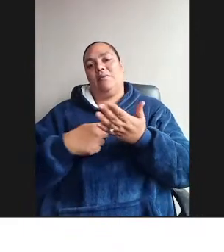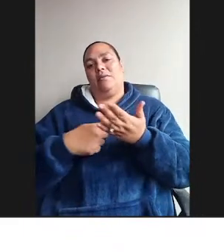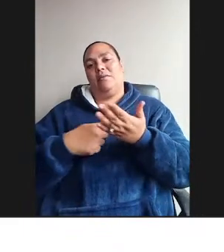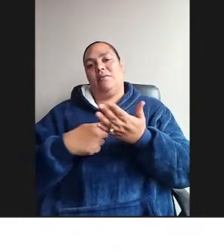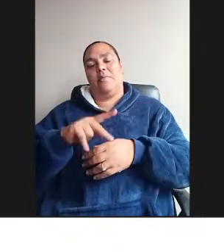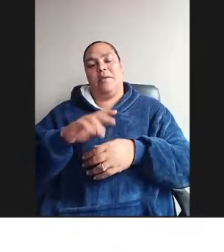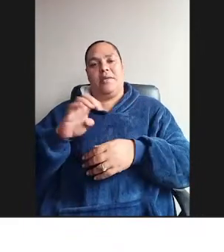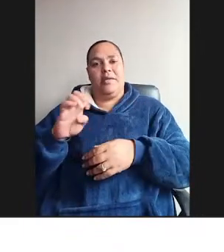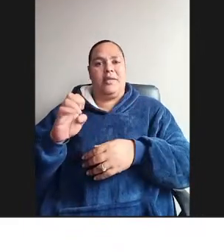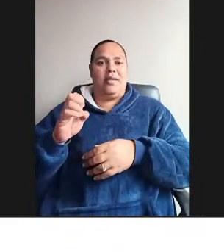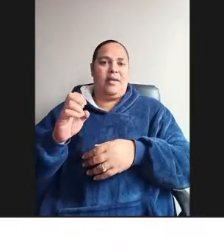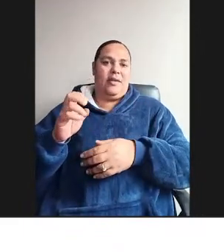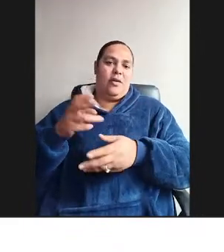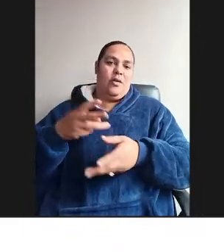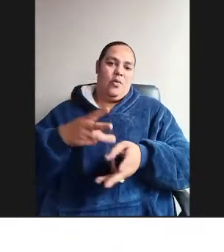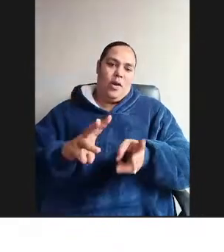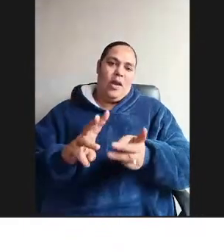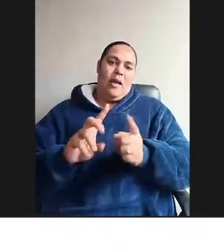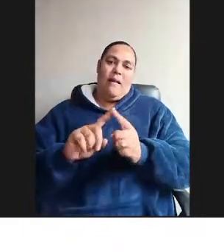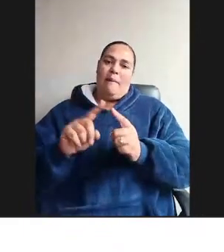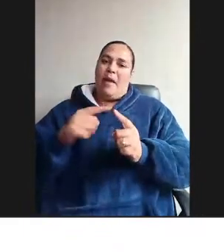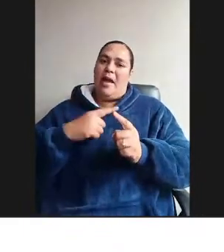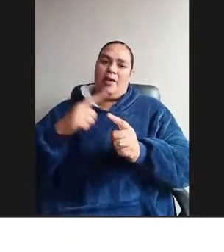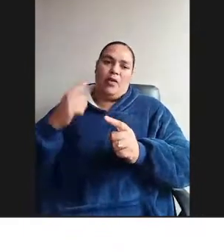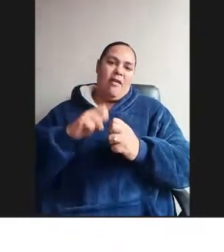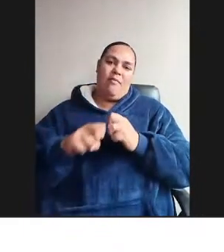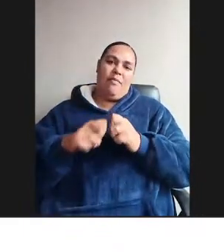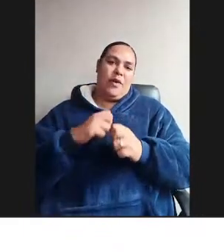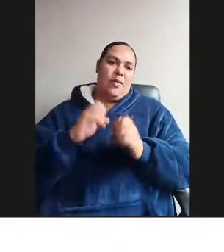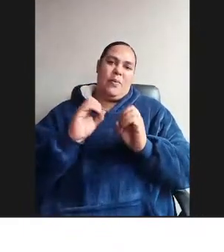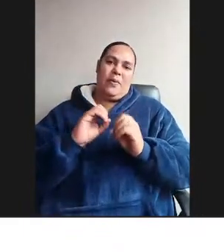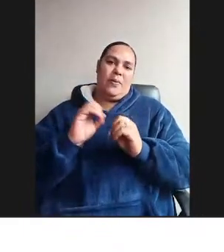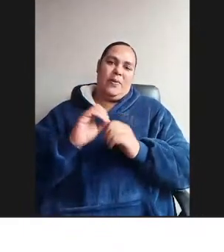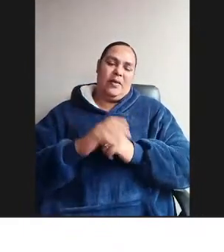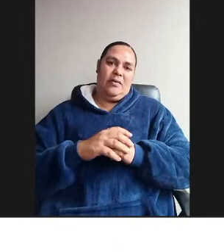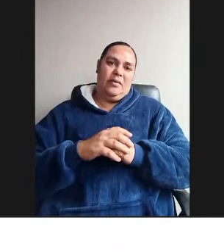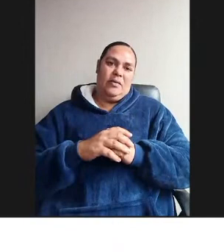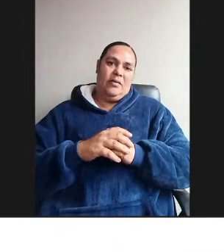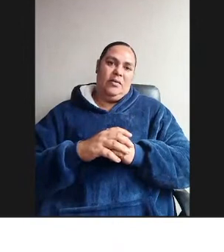Directorate. I don't think that there's a problem with that at all.